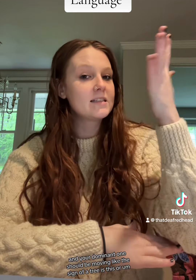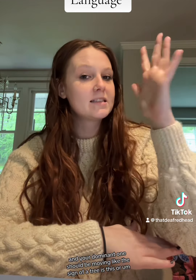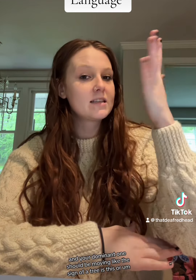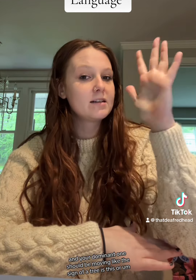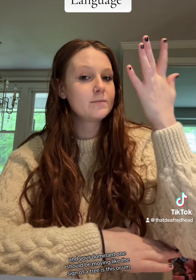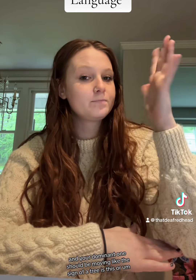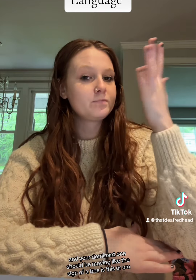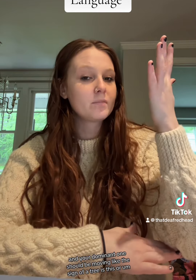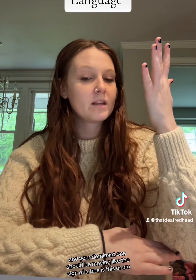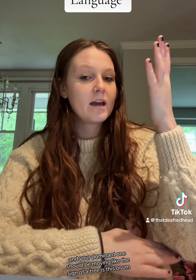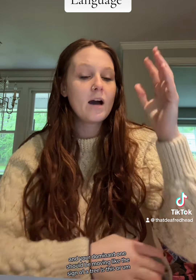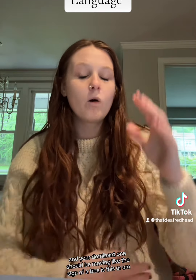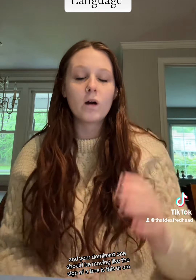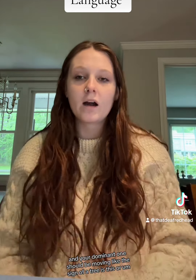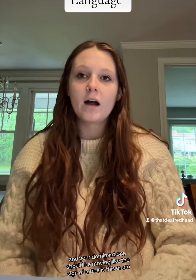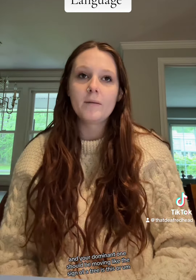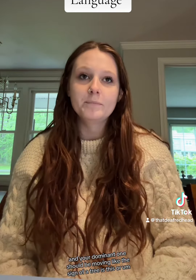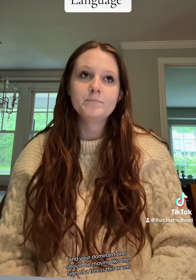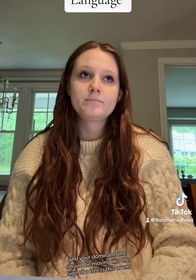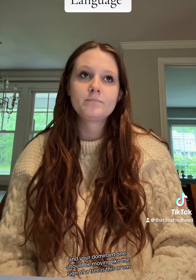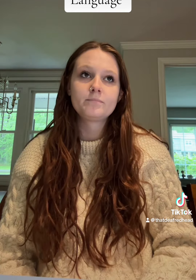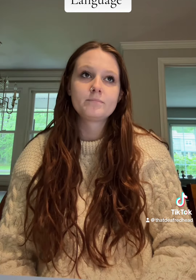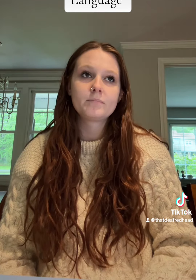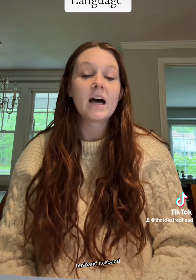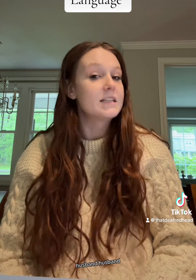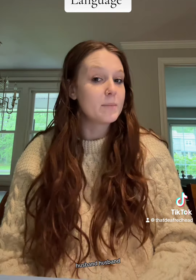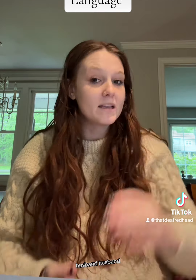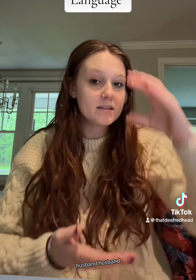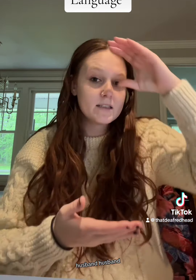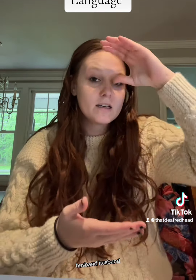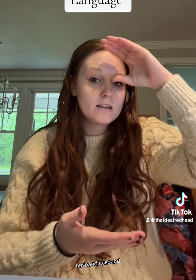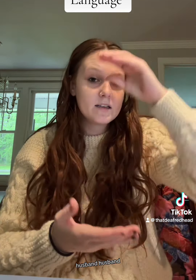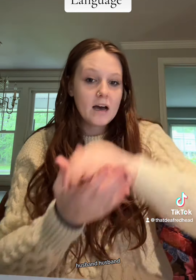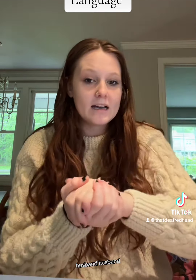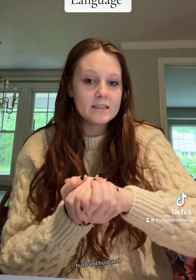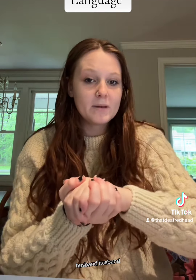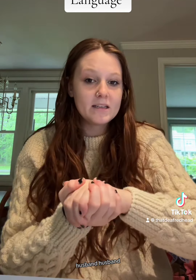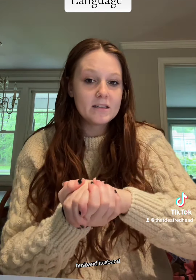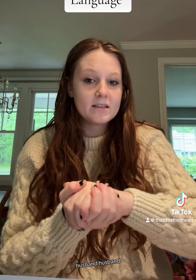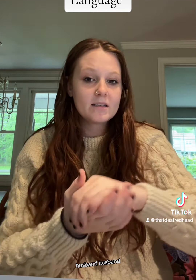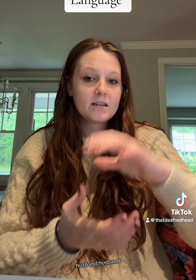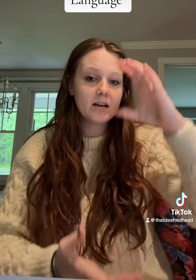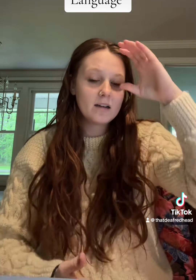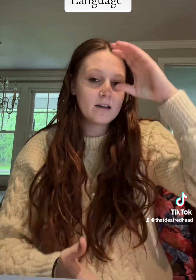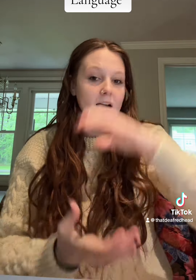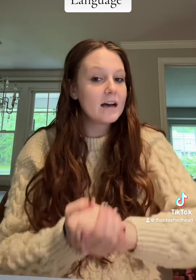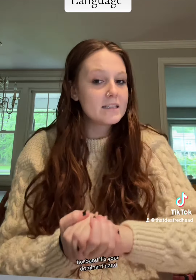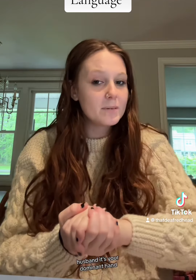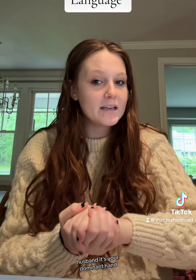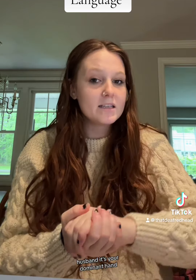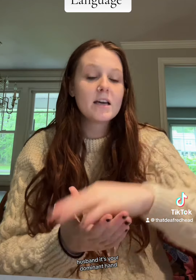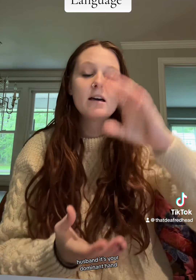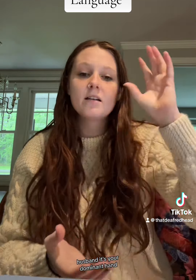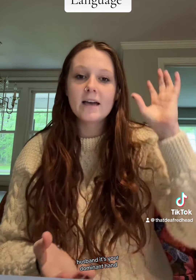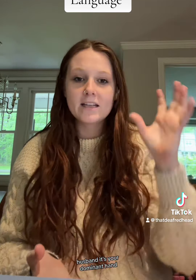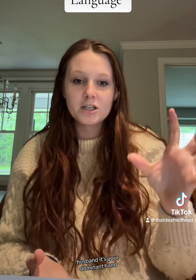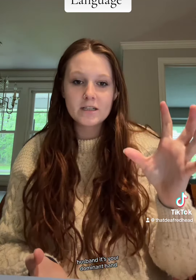this. Or husband, husband, husband. It's your